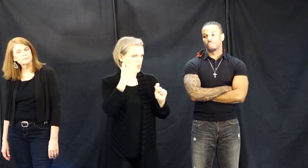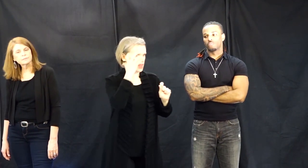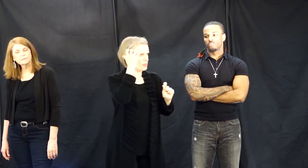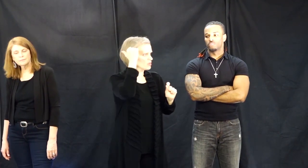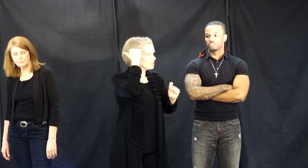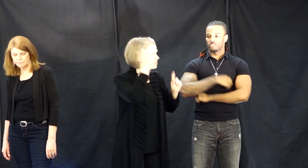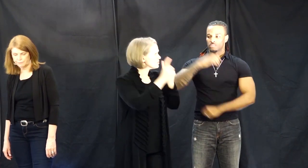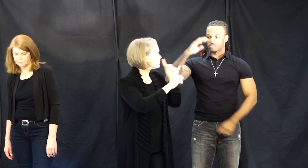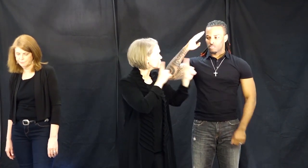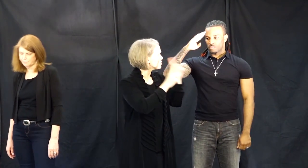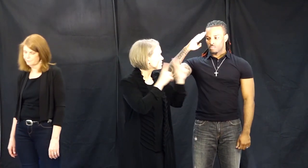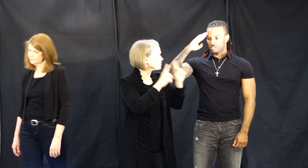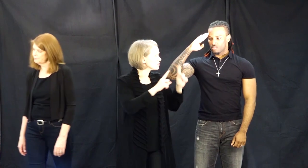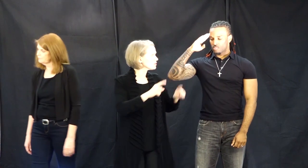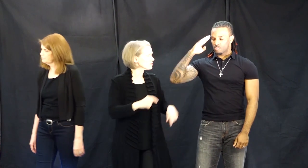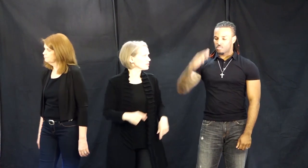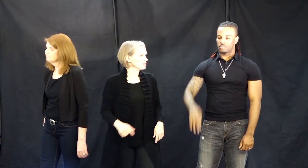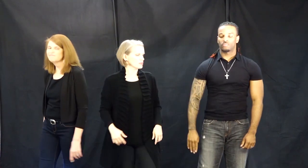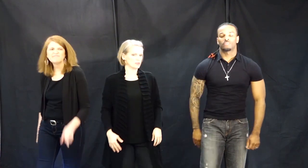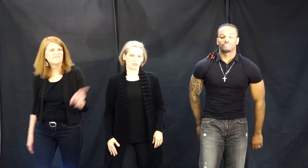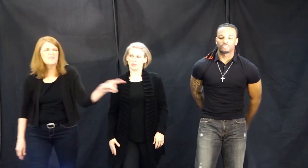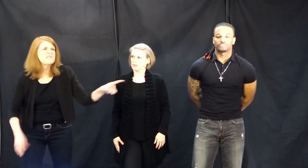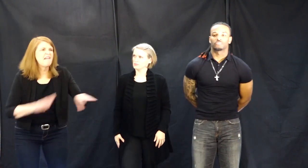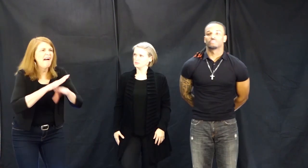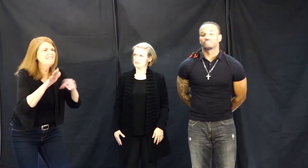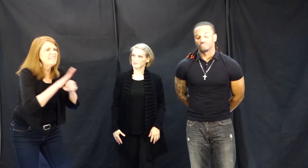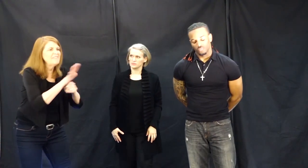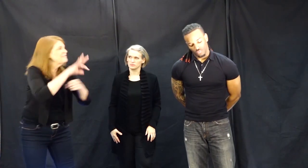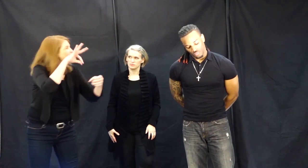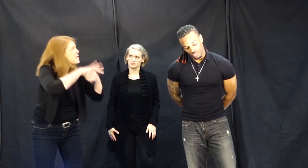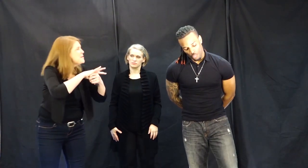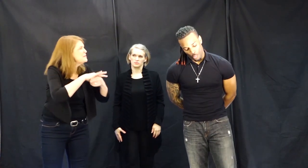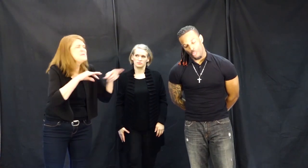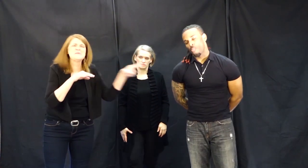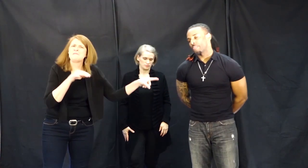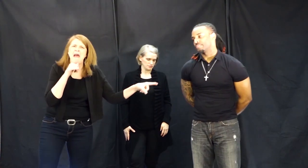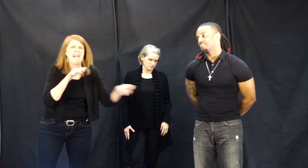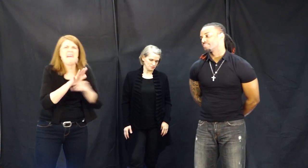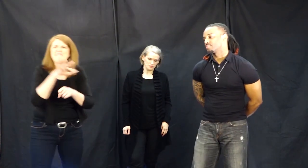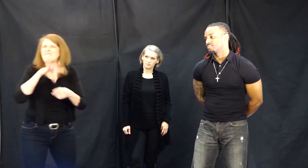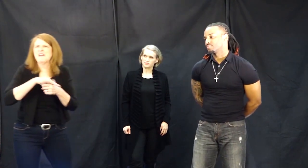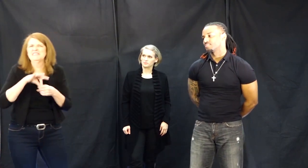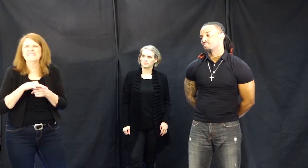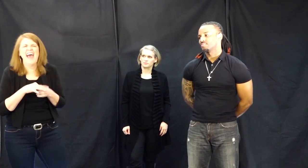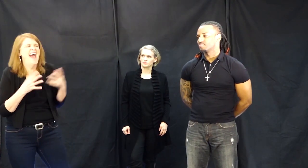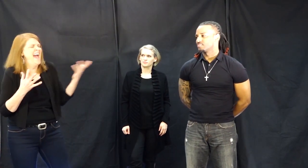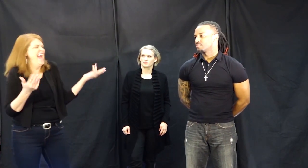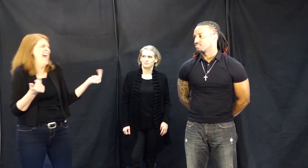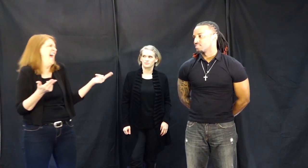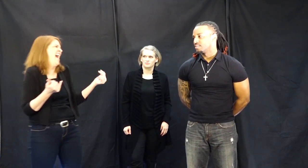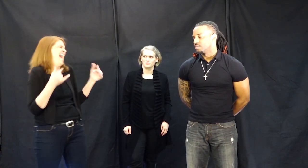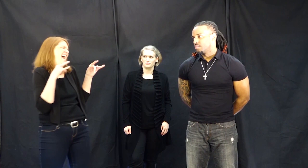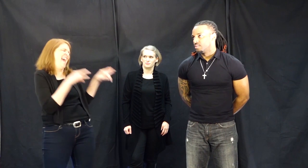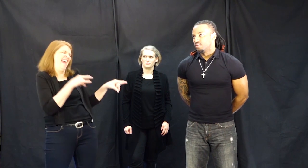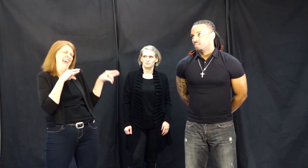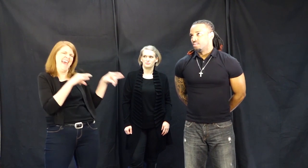word. You don't have the votes. You don't have the votes. You're gonna